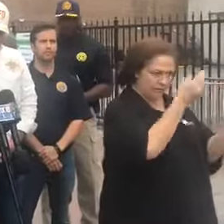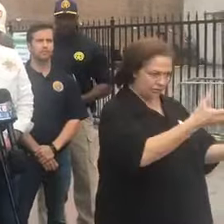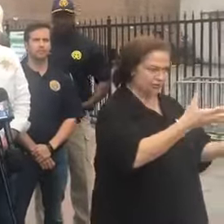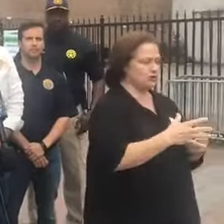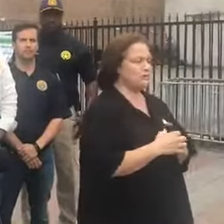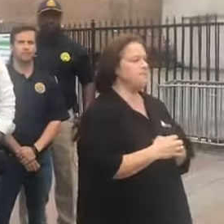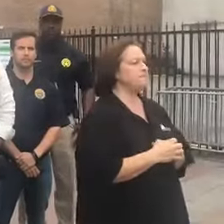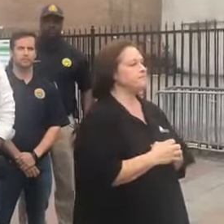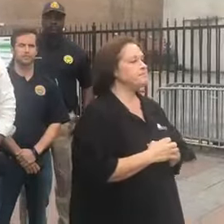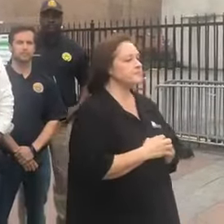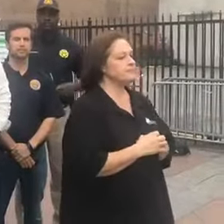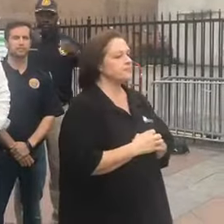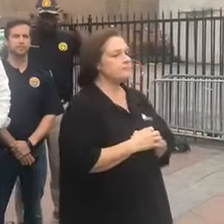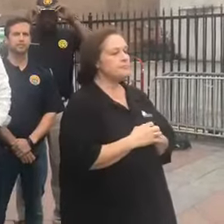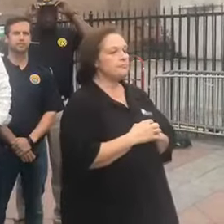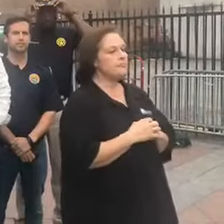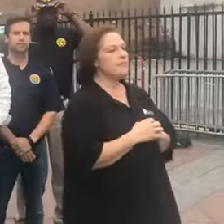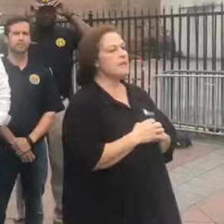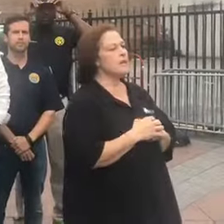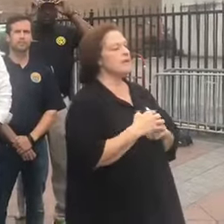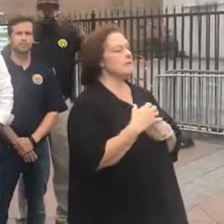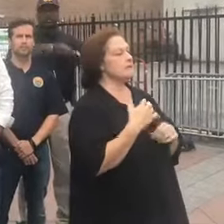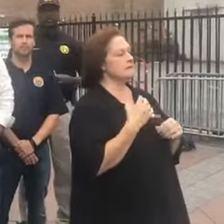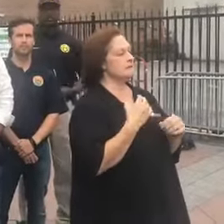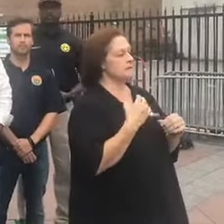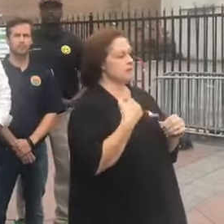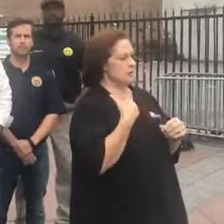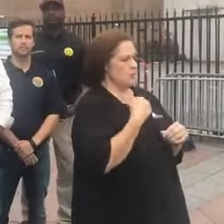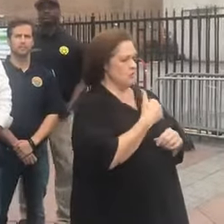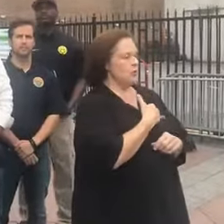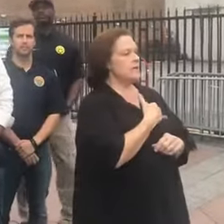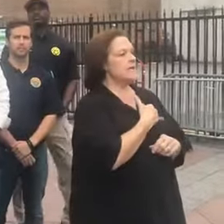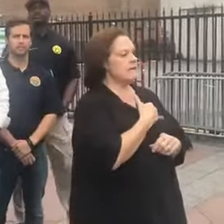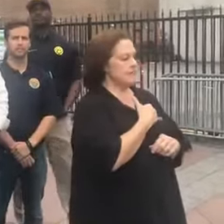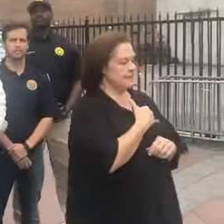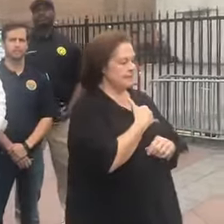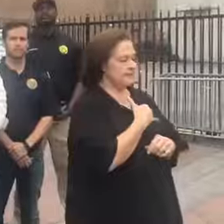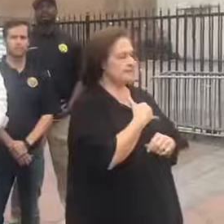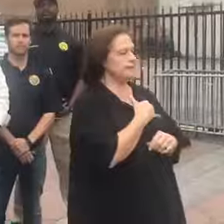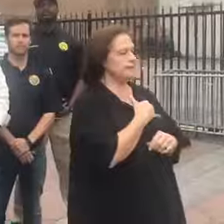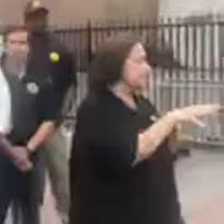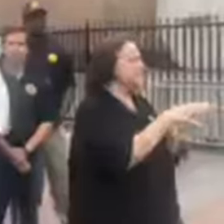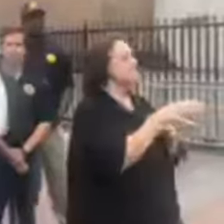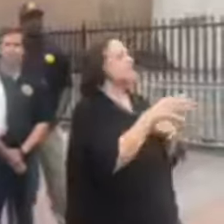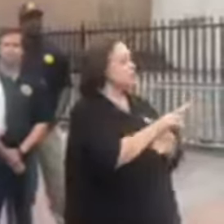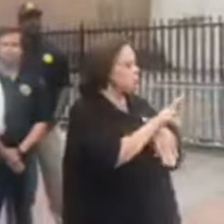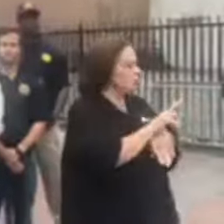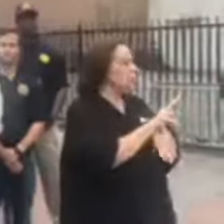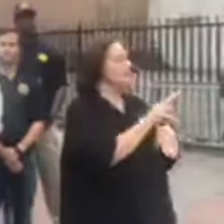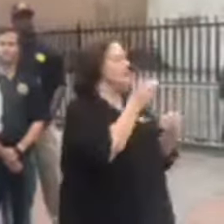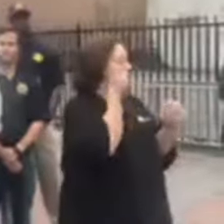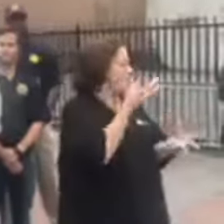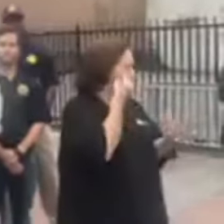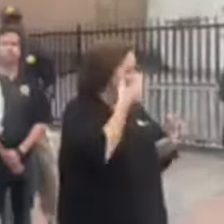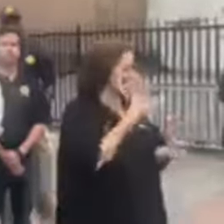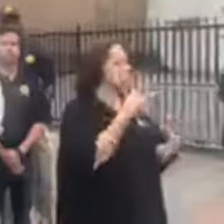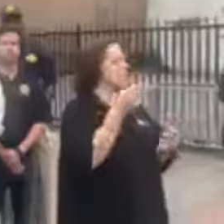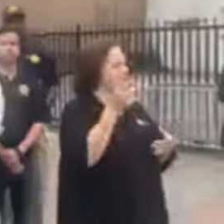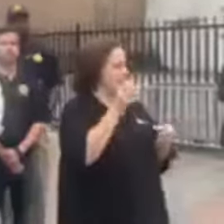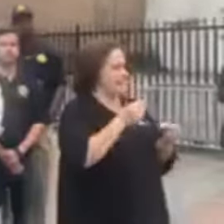as possible. We have made taken additional steps. We have